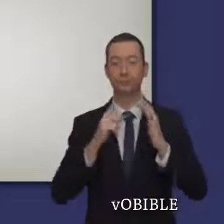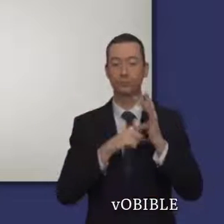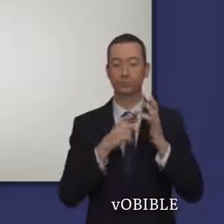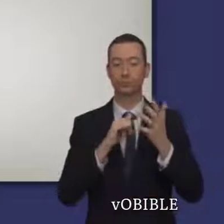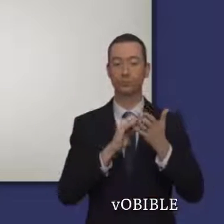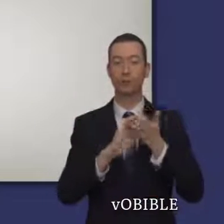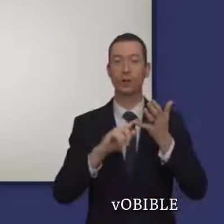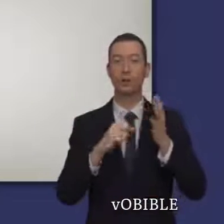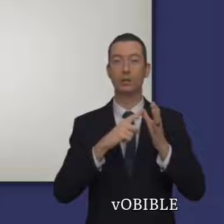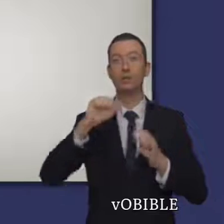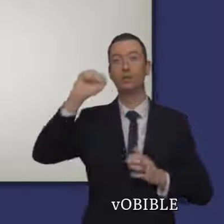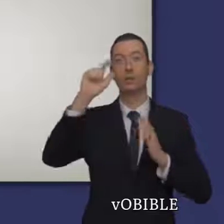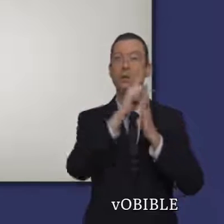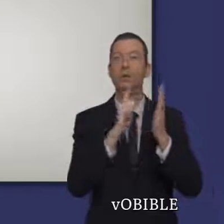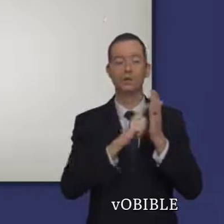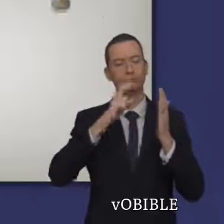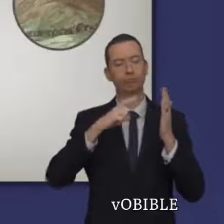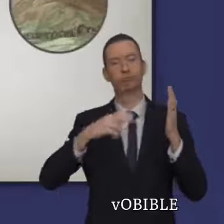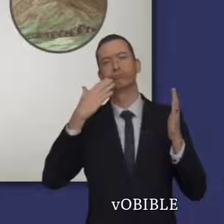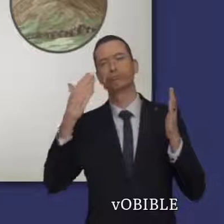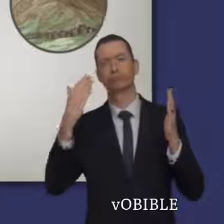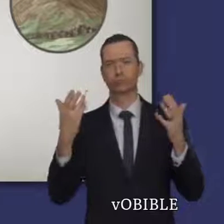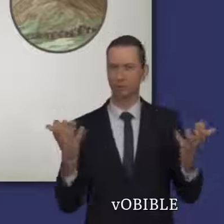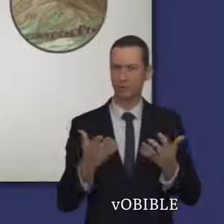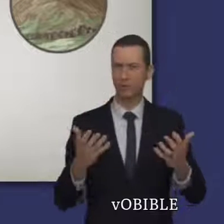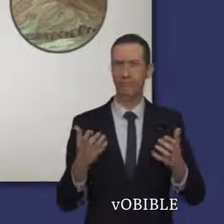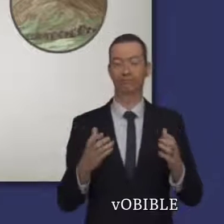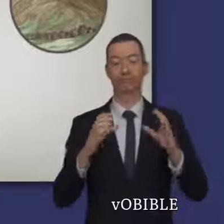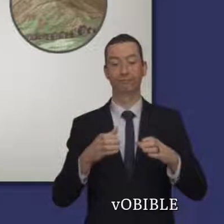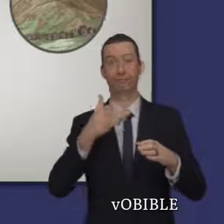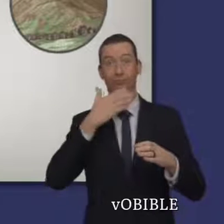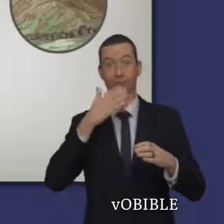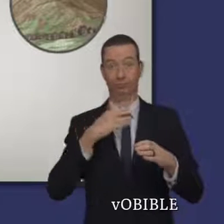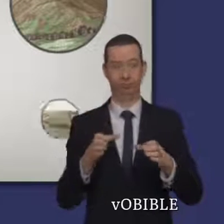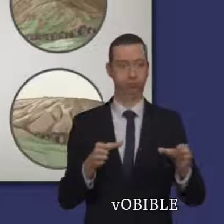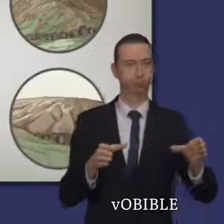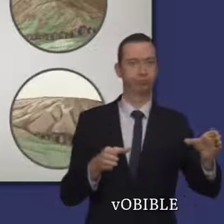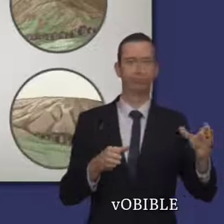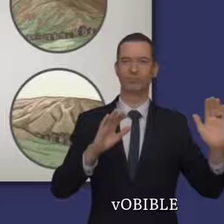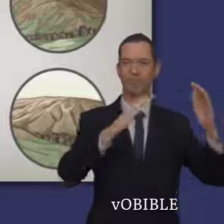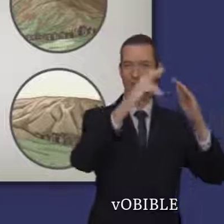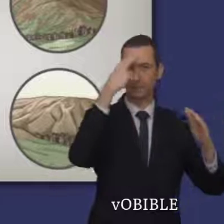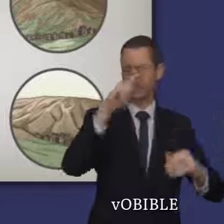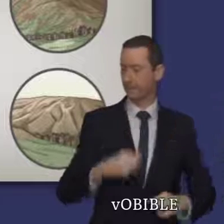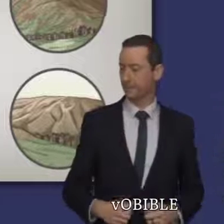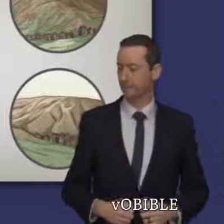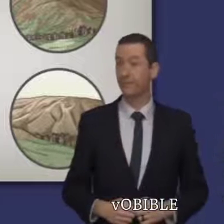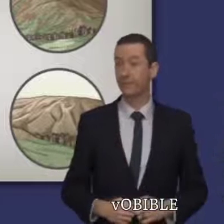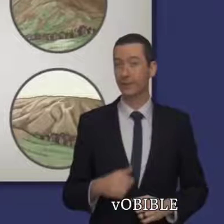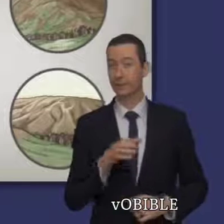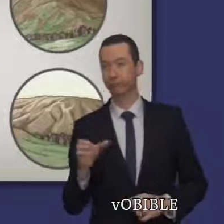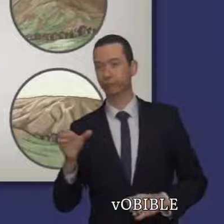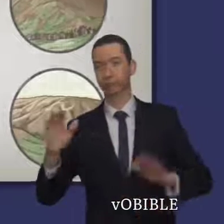Joshua then reads God's law to the people. Half of the nation stands in front of Mount Gerizim, and the other half in front